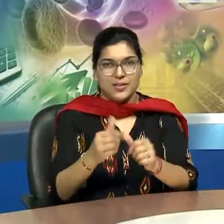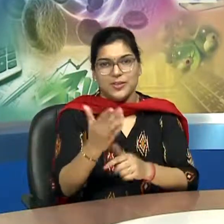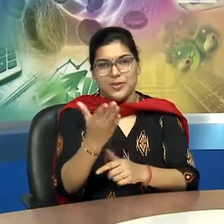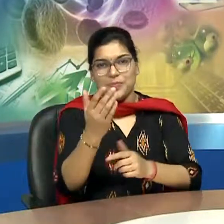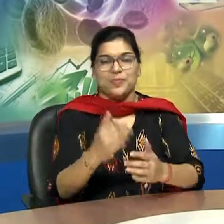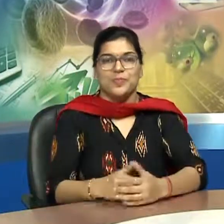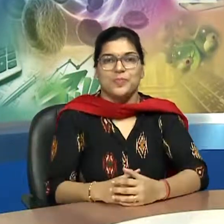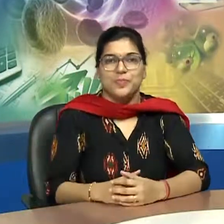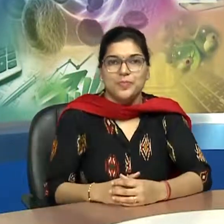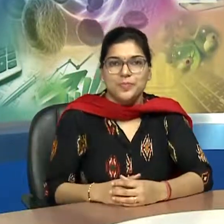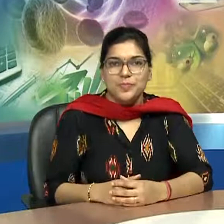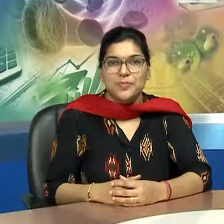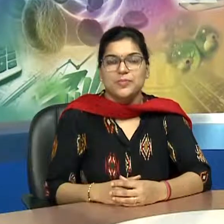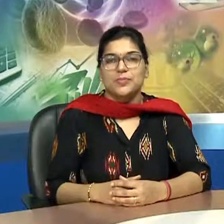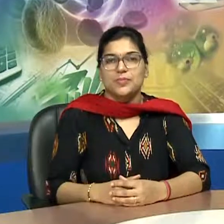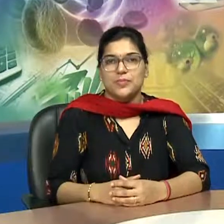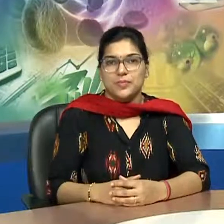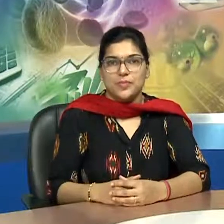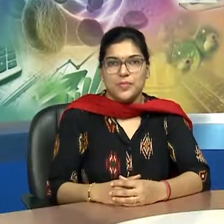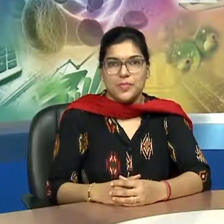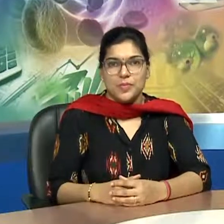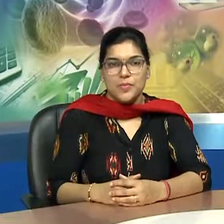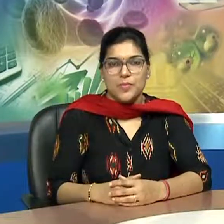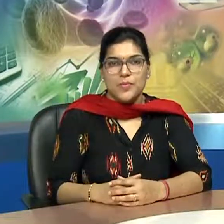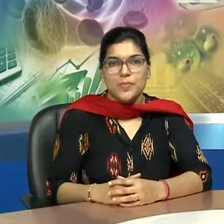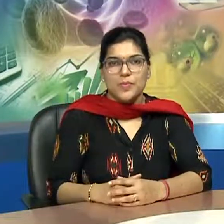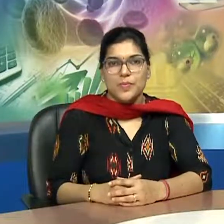what is the occasion for this message?